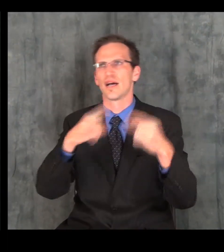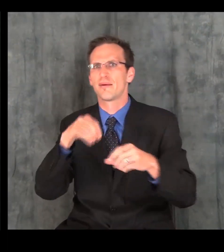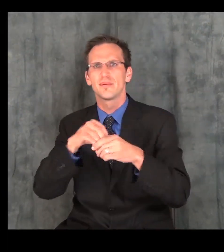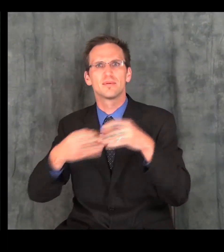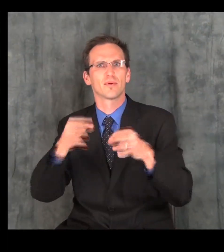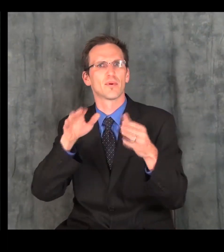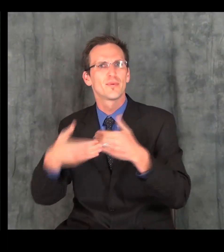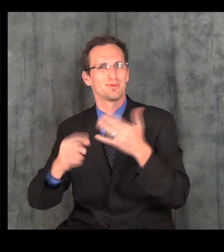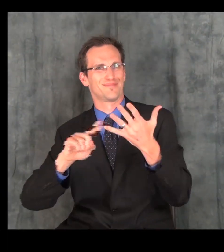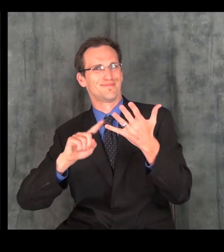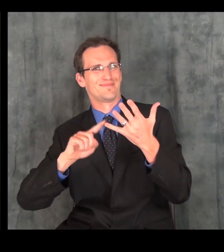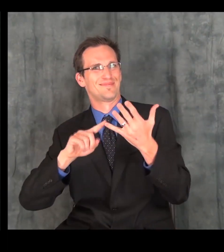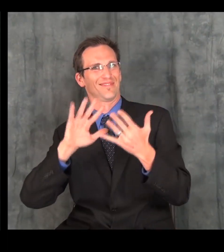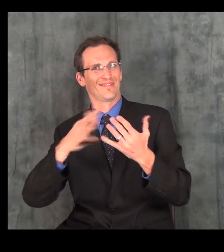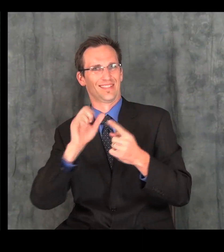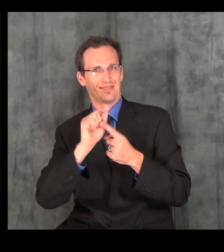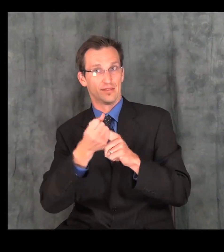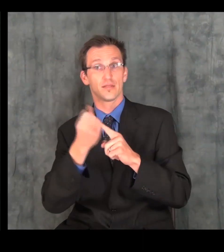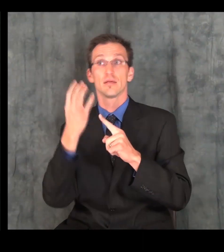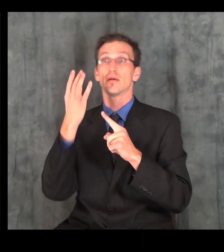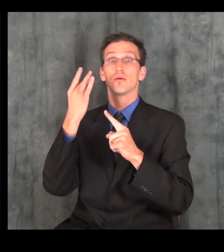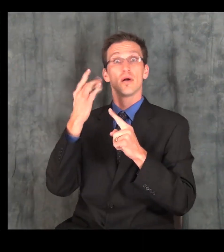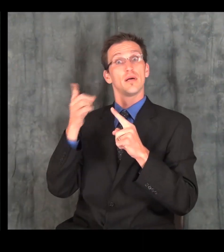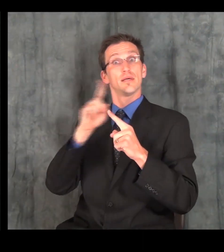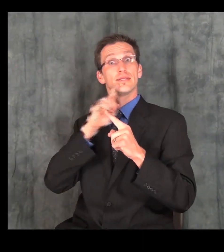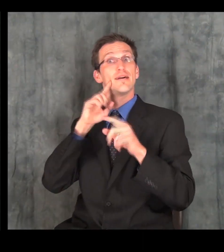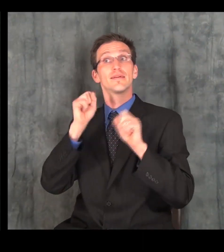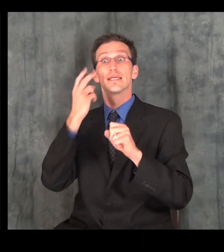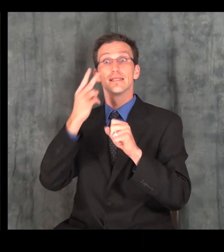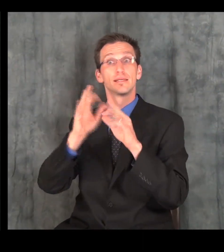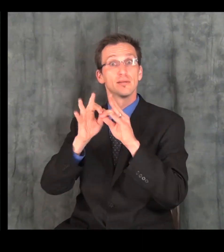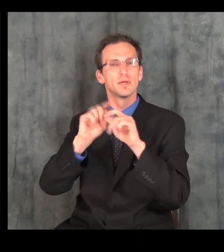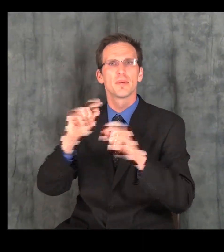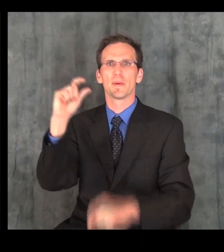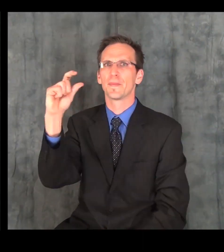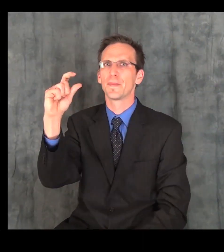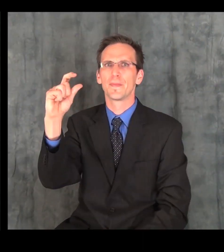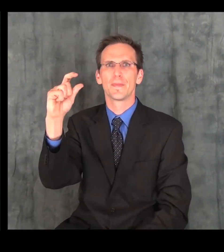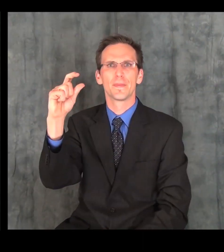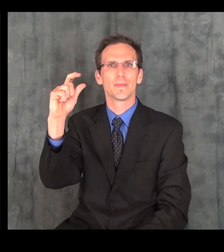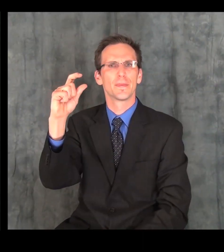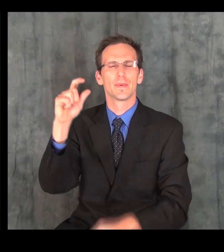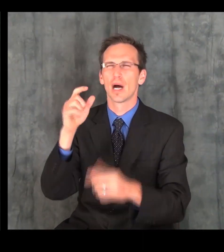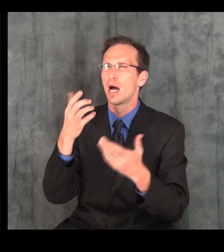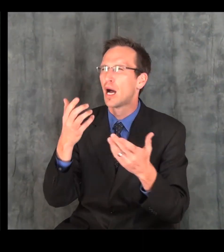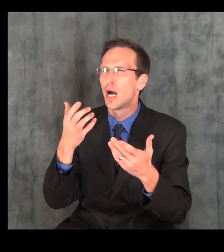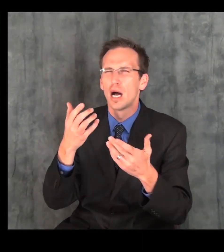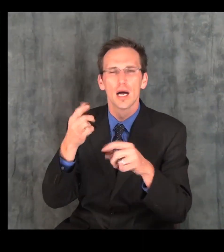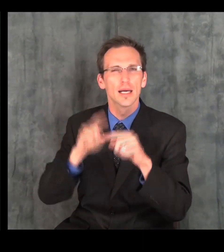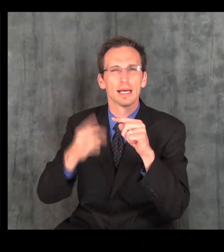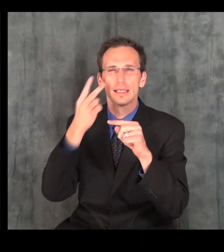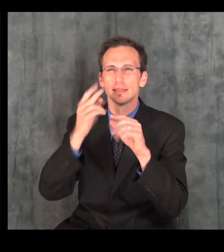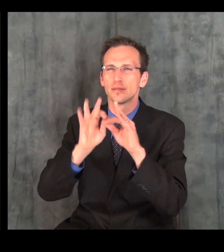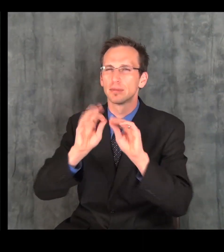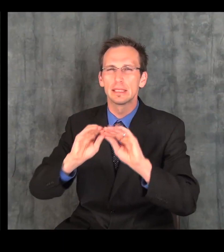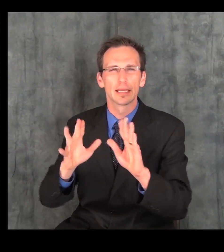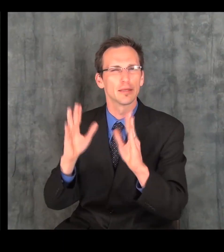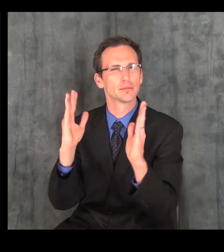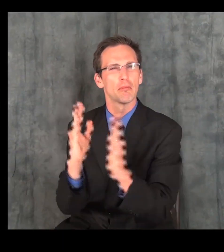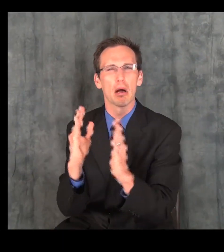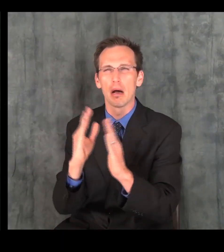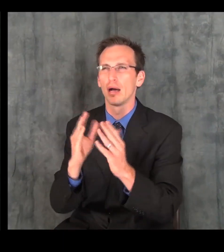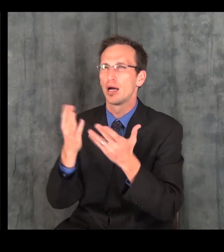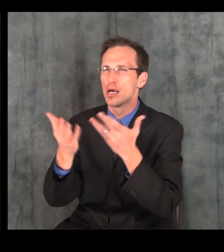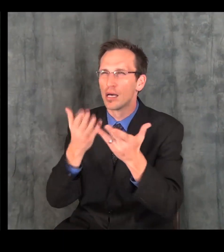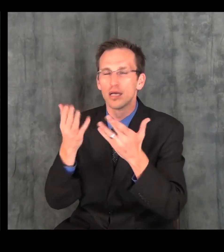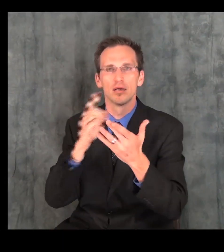interpreter, what that she could see was this big. So she found it a real strain to be